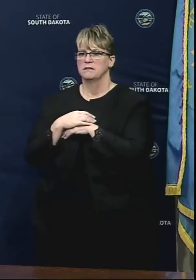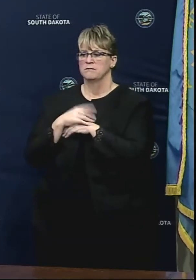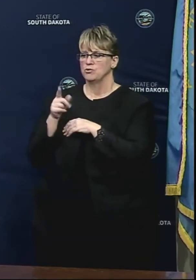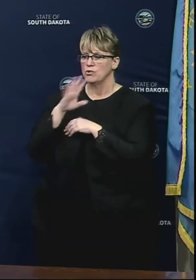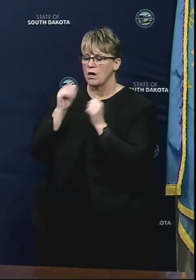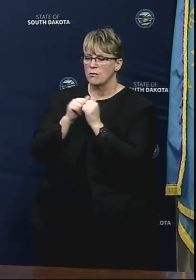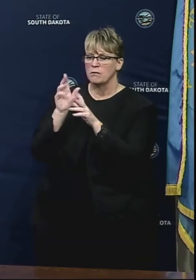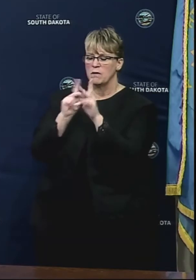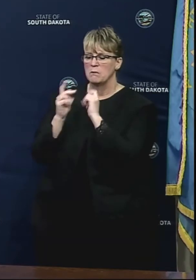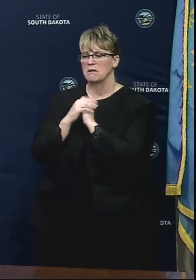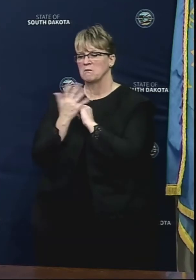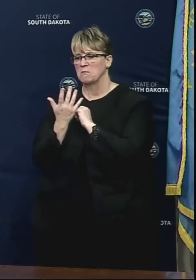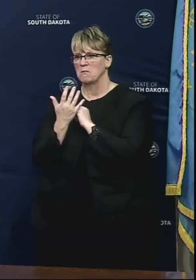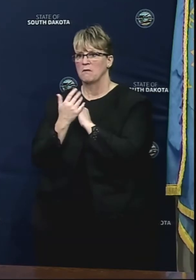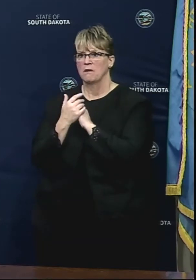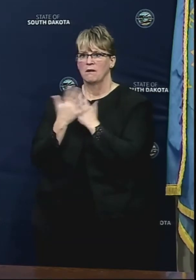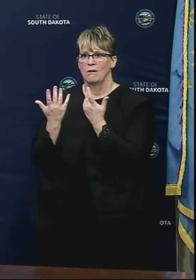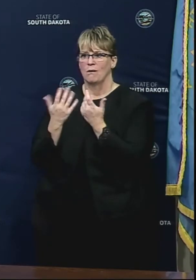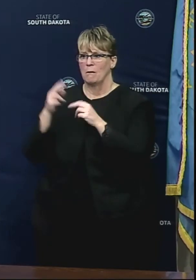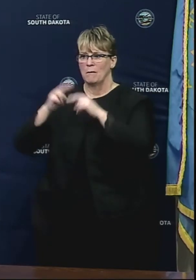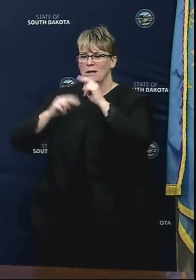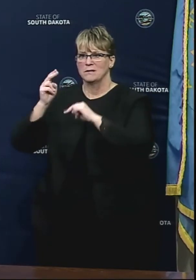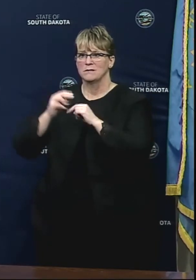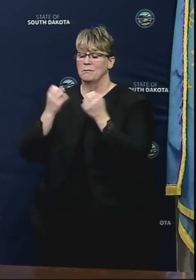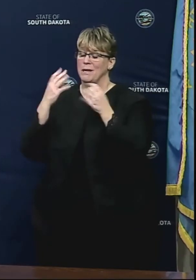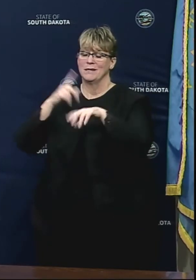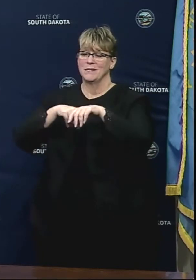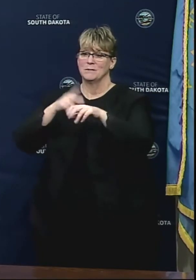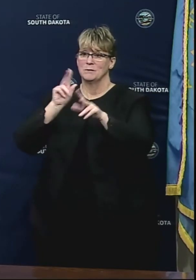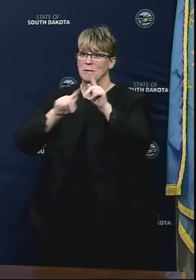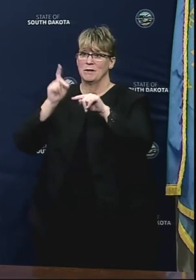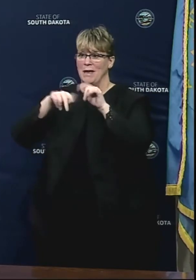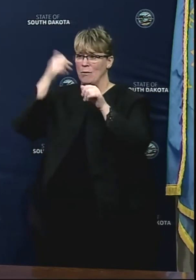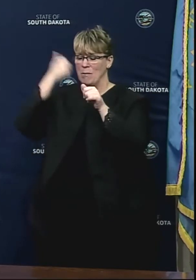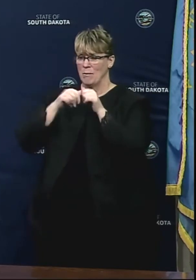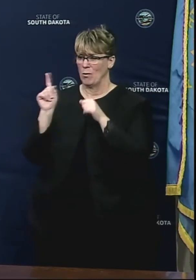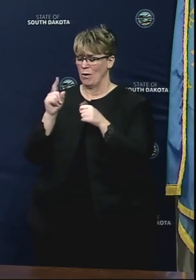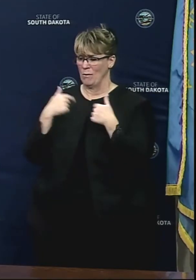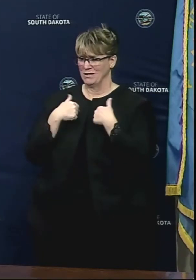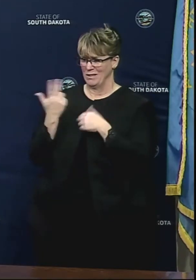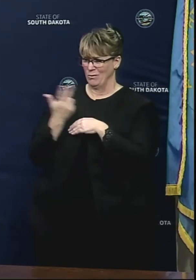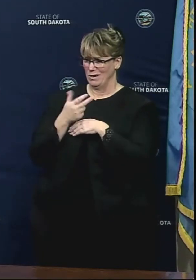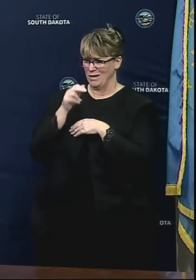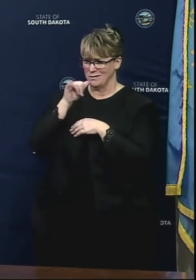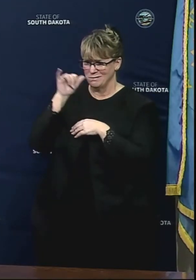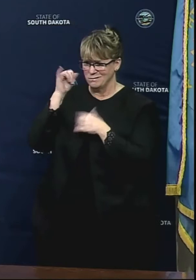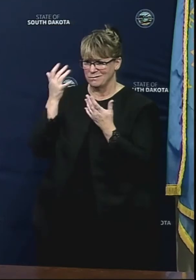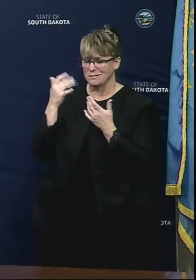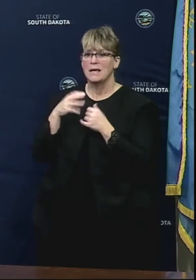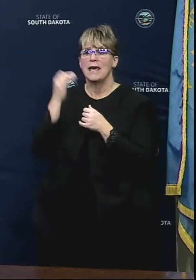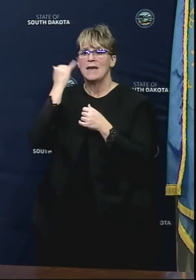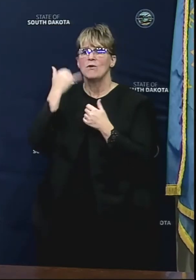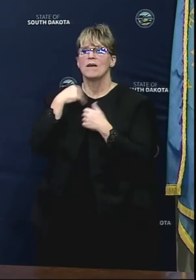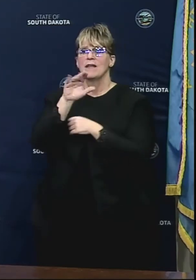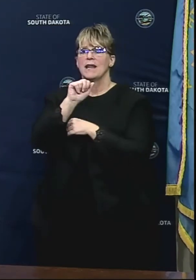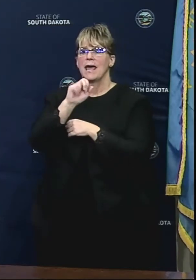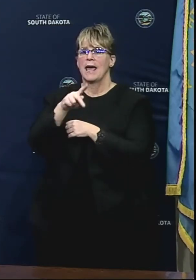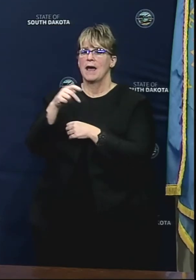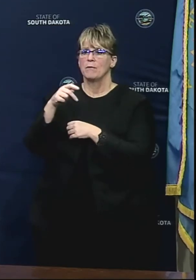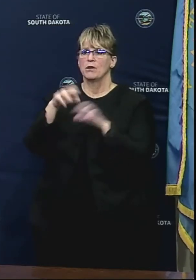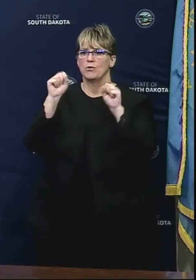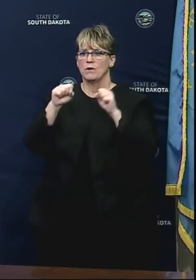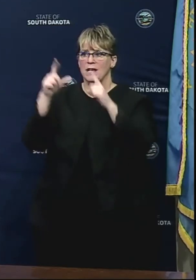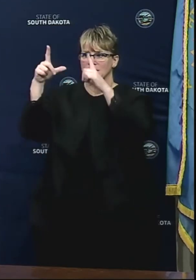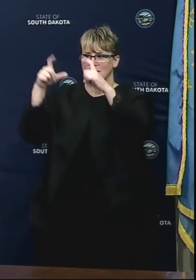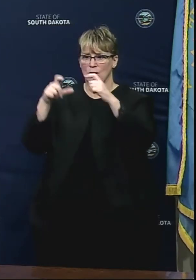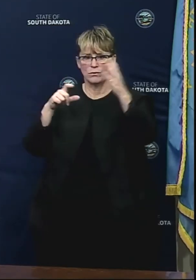to anybody there? A lot of times people can't remember all that. And it's not very accurate. If you download that app, you'll be able